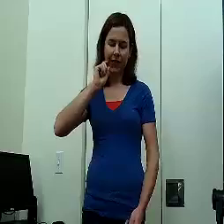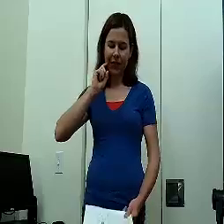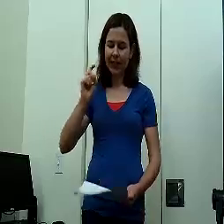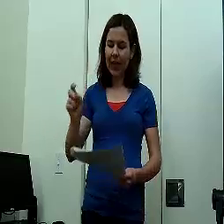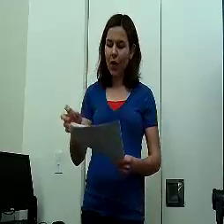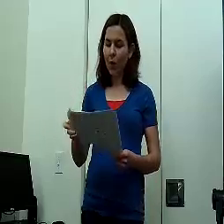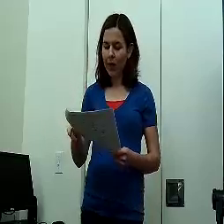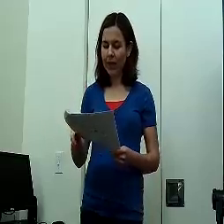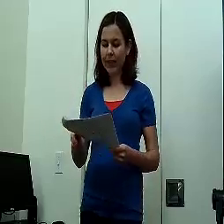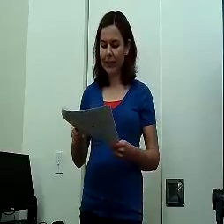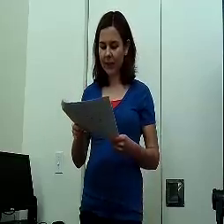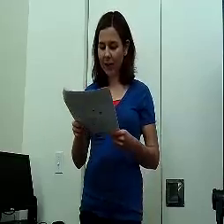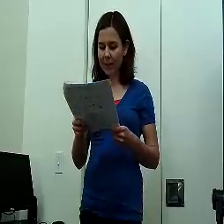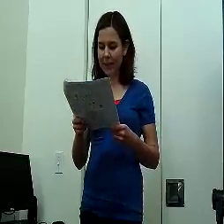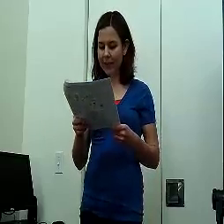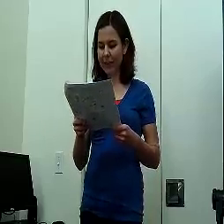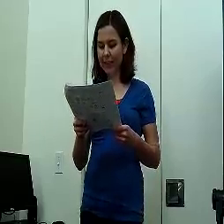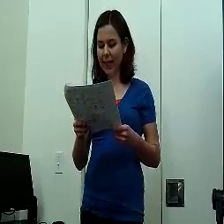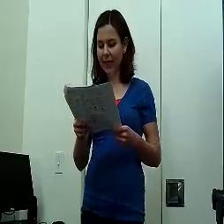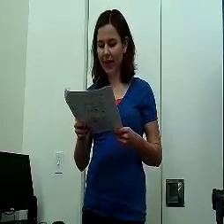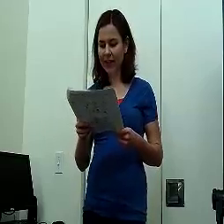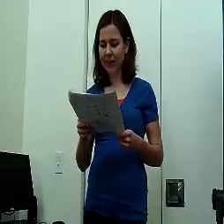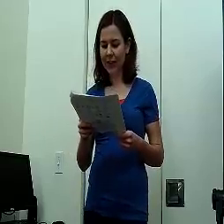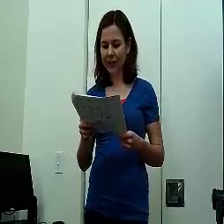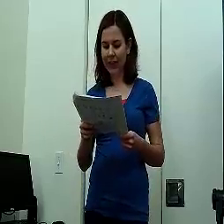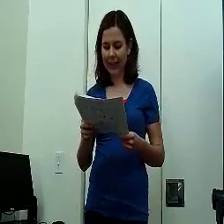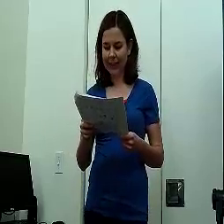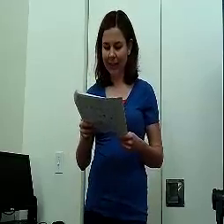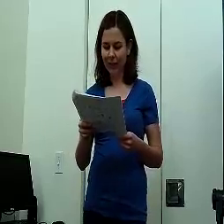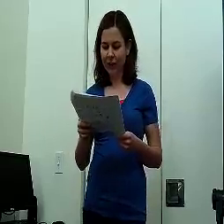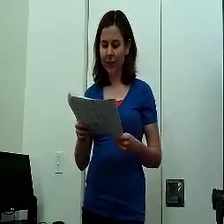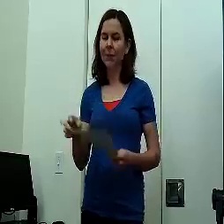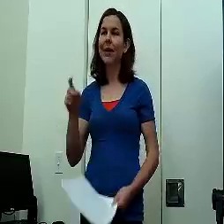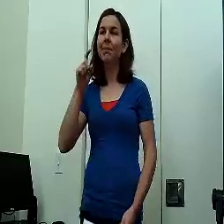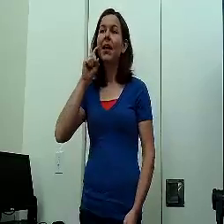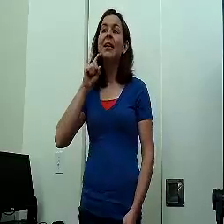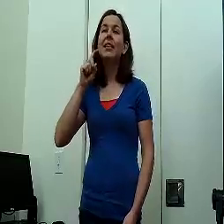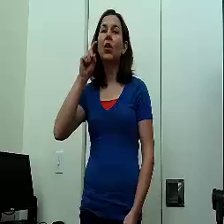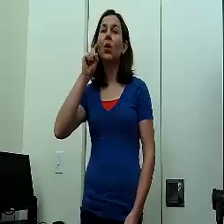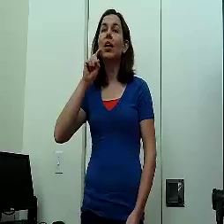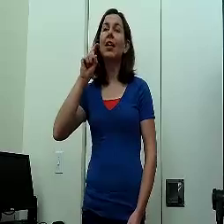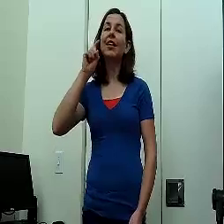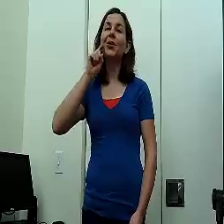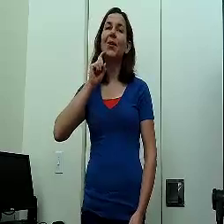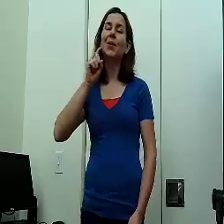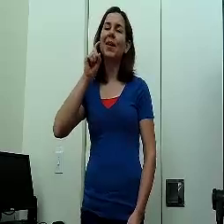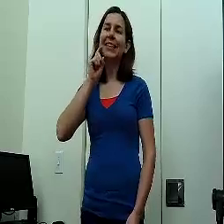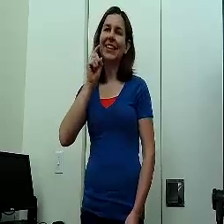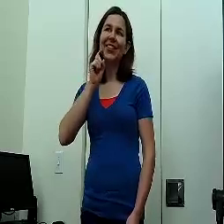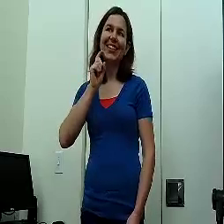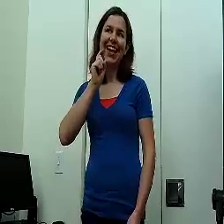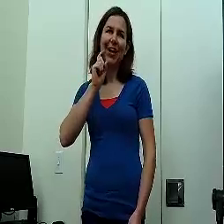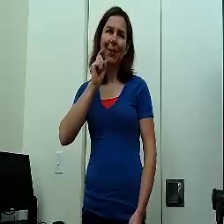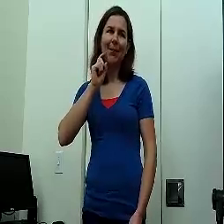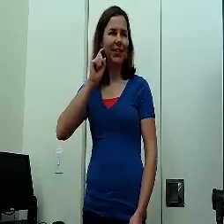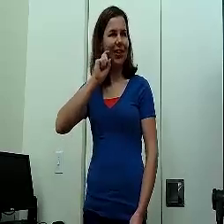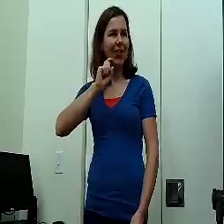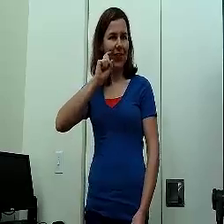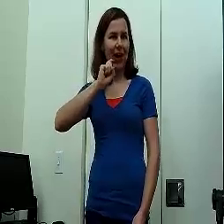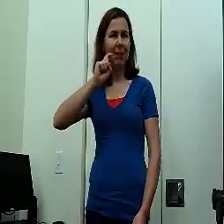face. When it describes it here, it says side of X, finger slides down, cheek, repeat. So you don't necessarily tell by the picture how far up